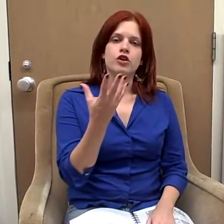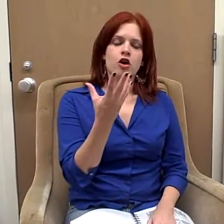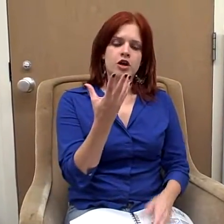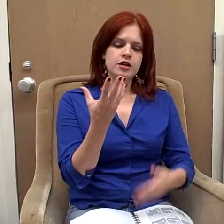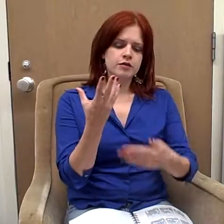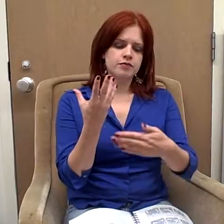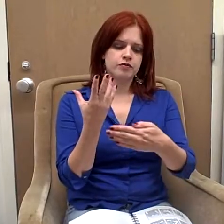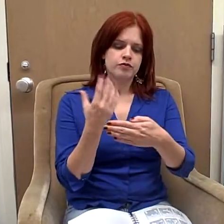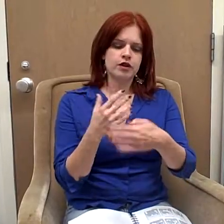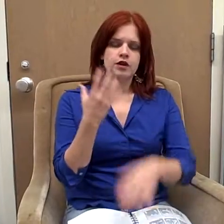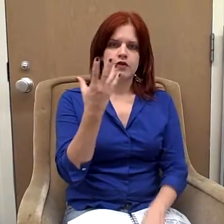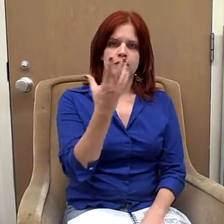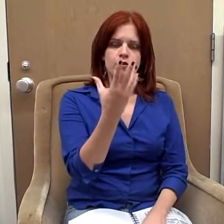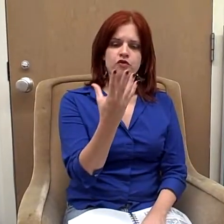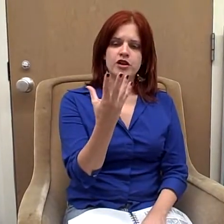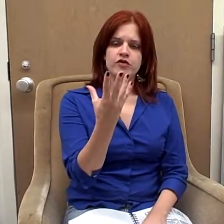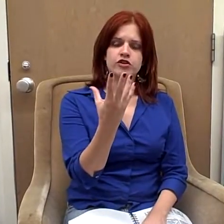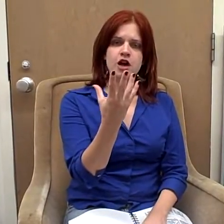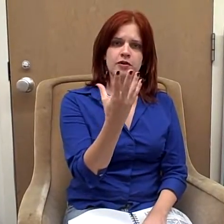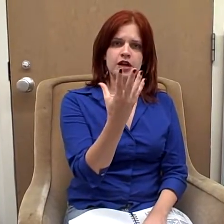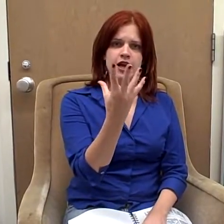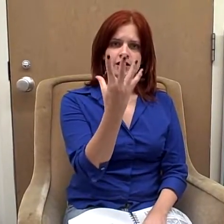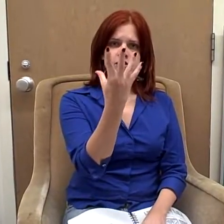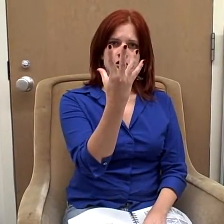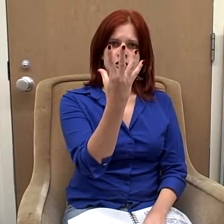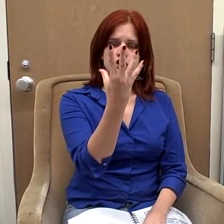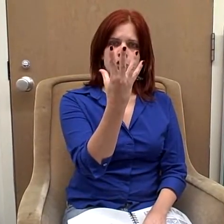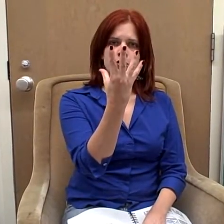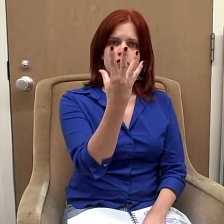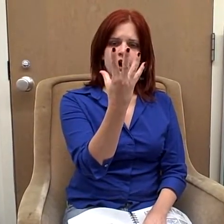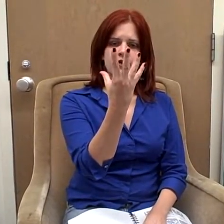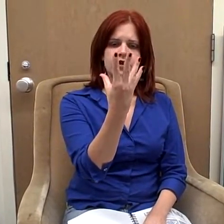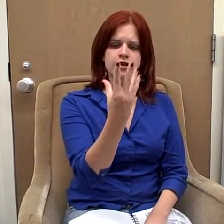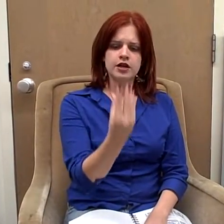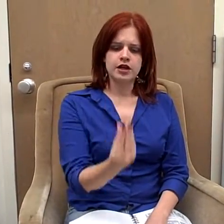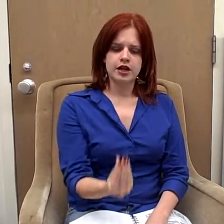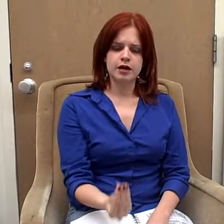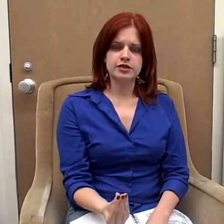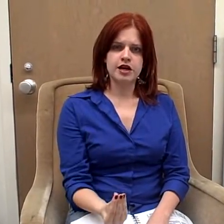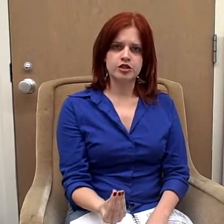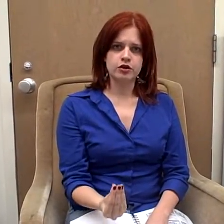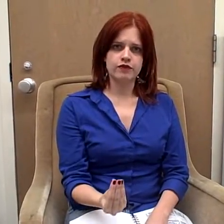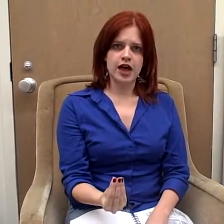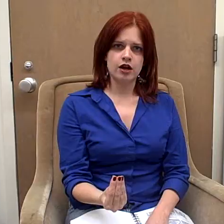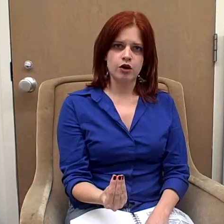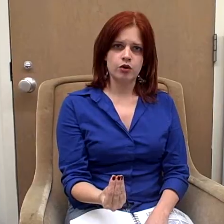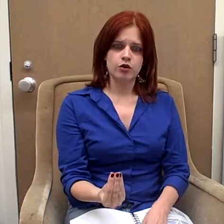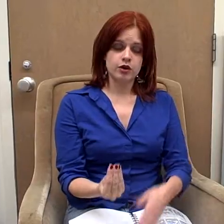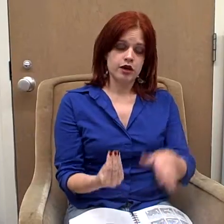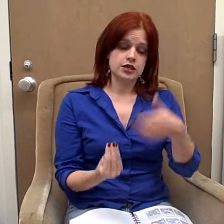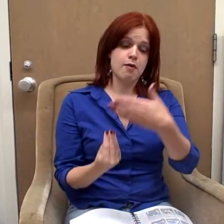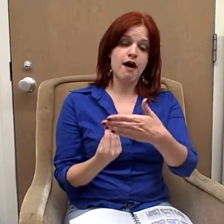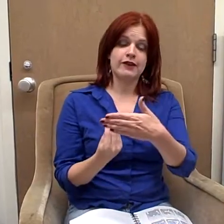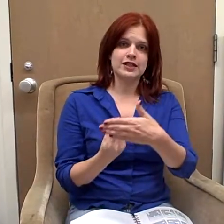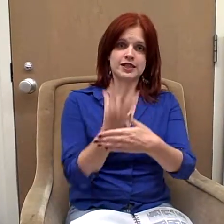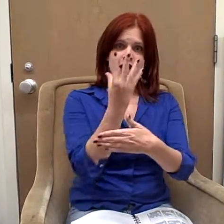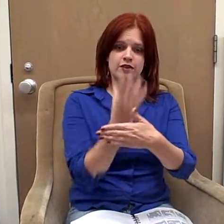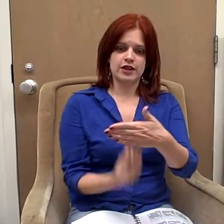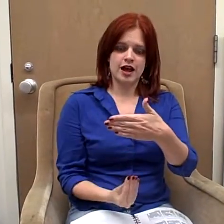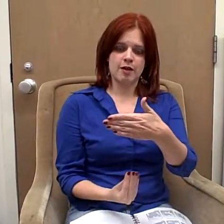Gone, the movement of your dominant hand starts as an open 5 and comes down to a flat O. It's behind this hand that it